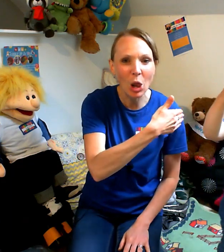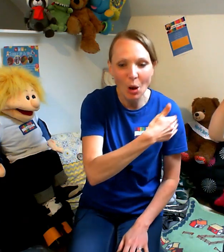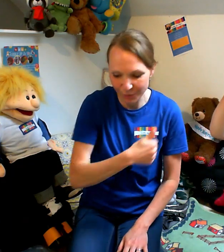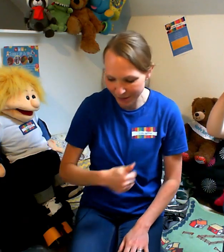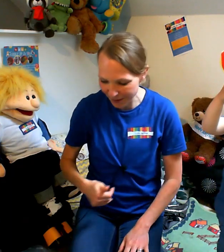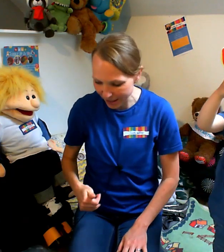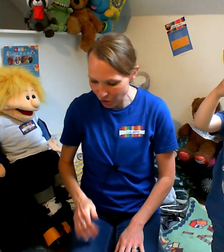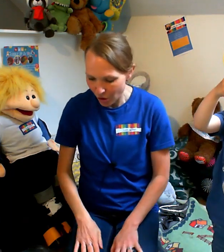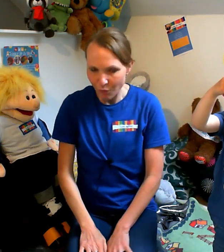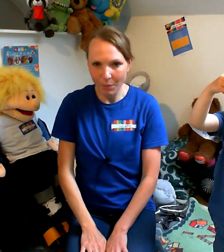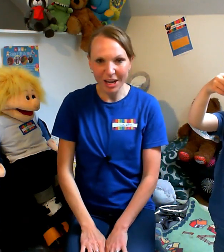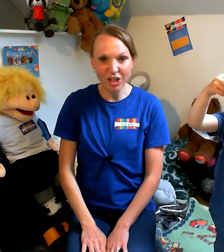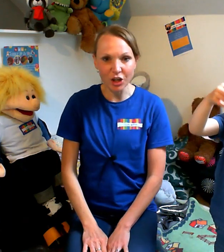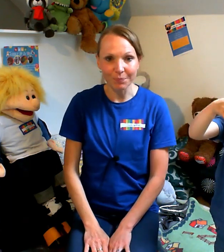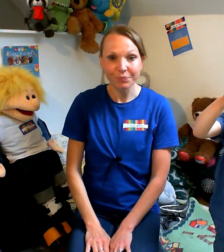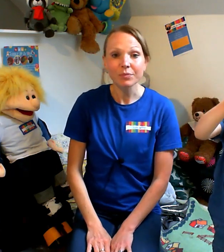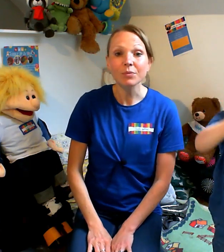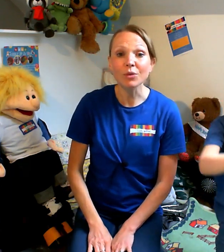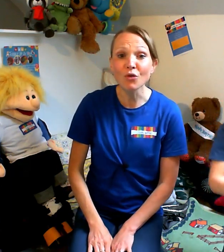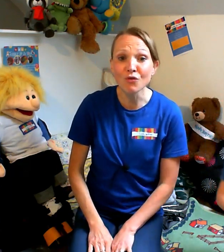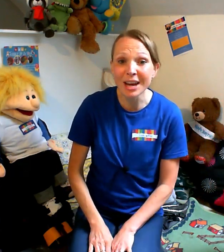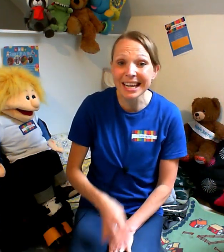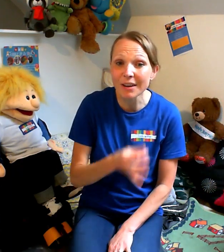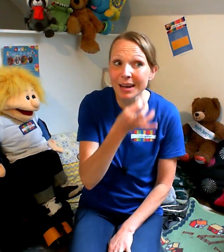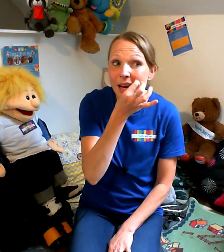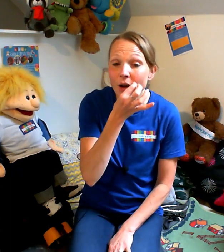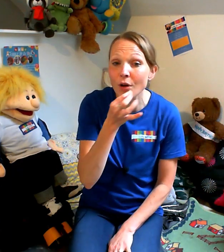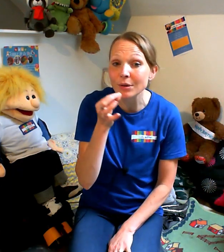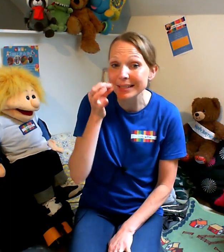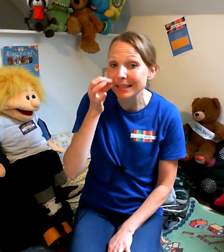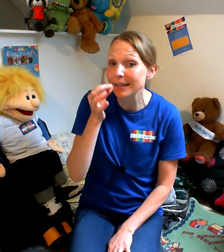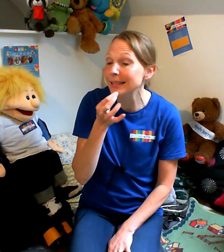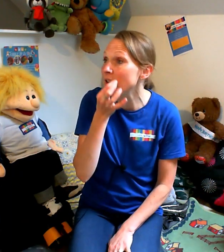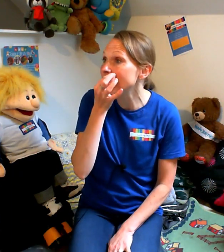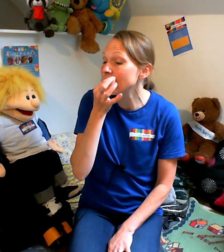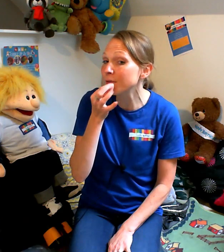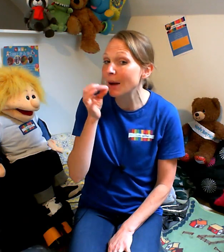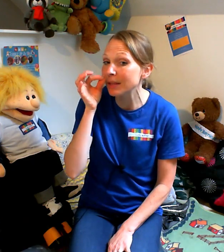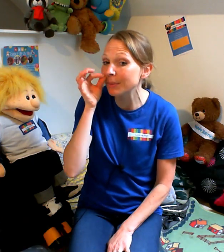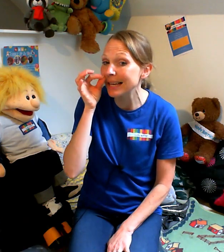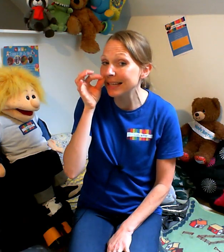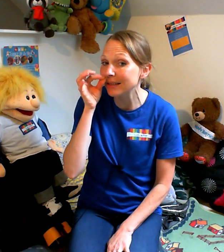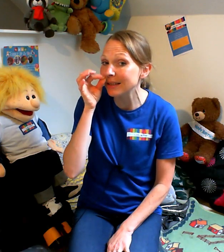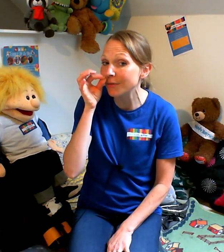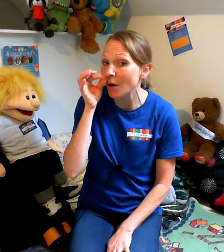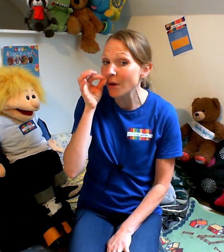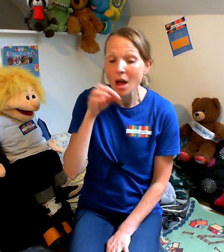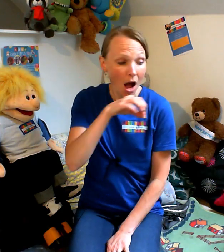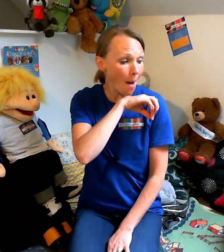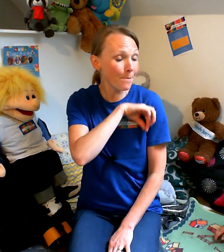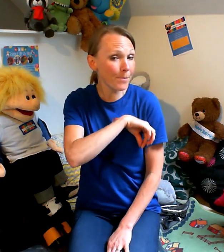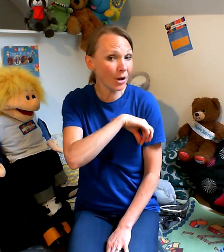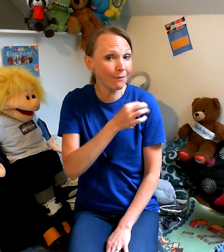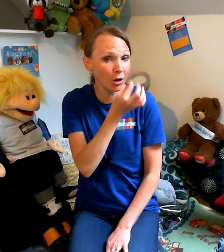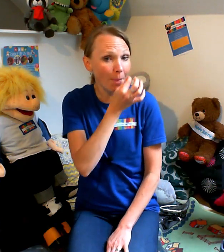lovely fish. Right, we're going to do ring-a-ring-a-rosy. So this is our little flower that we're taking a sniff of. A puck pocket full of